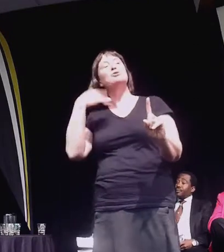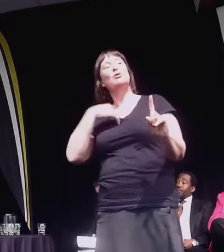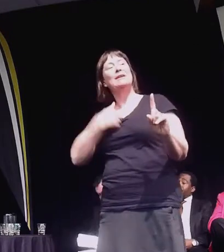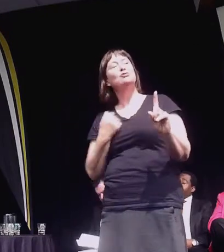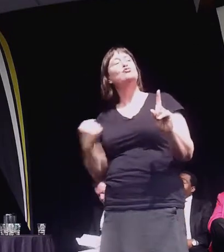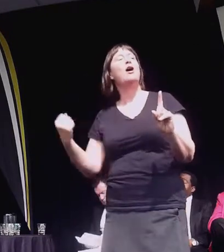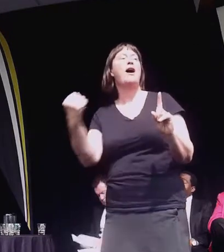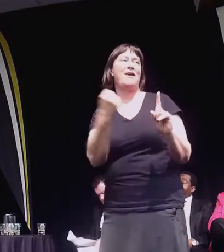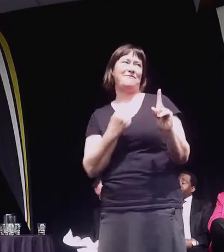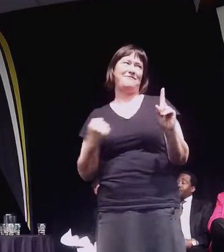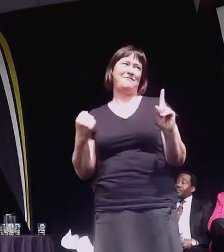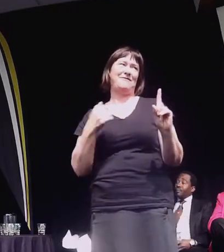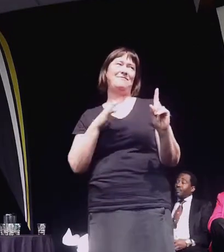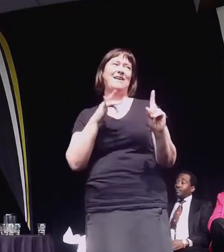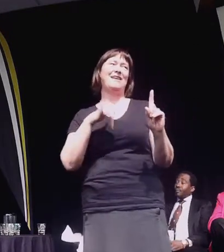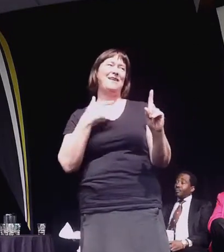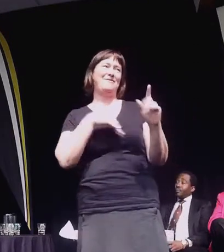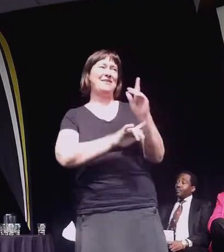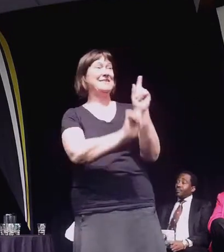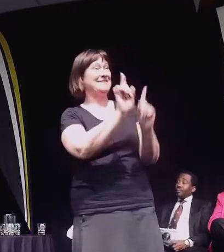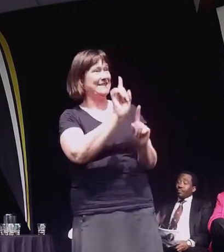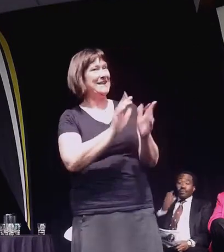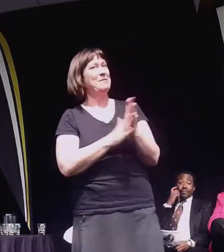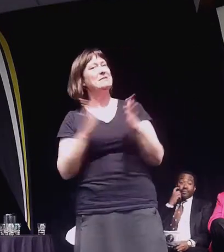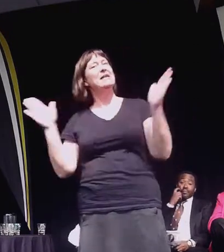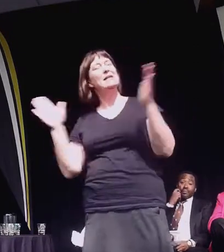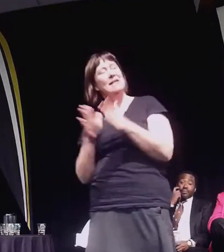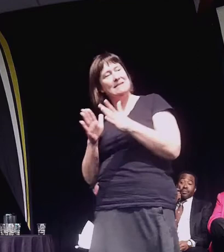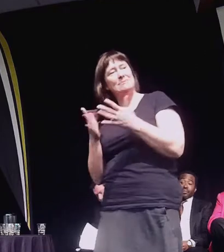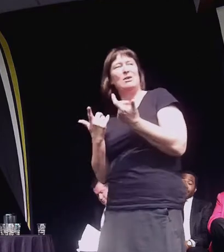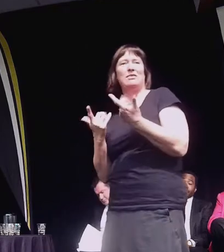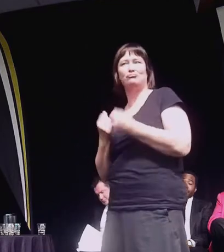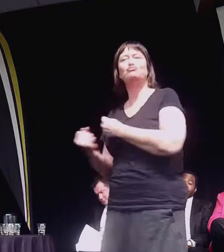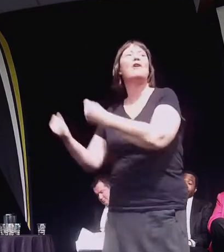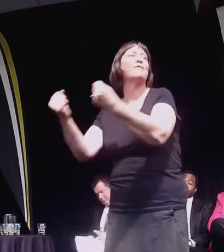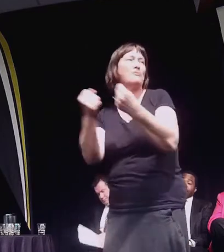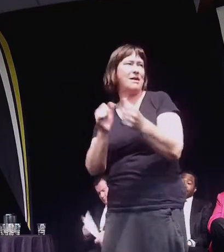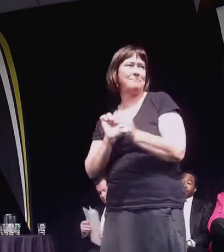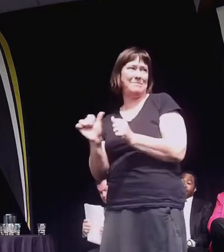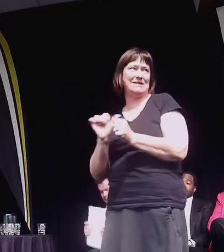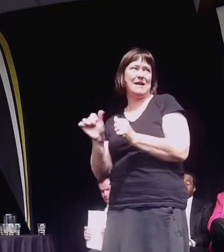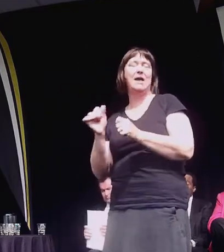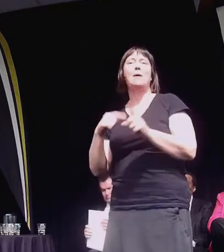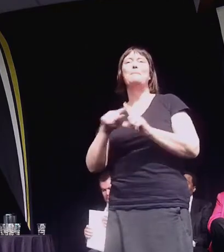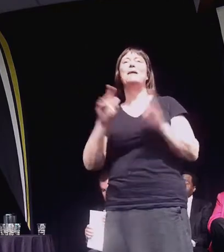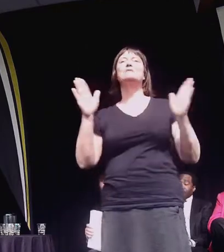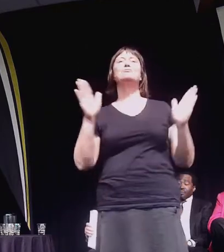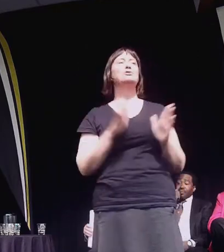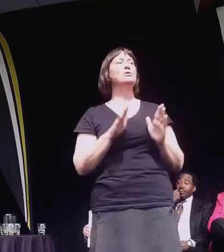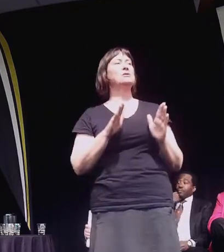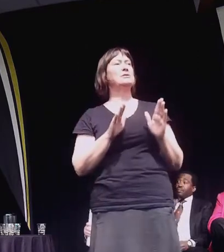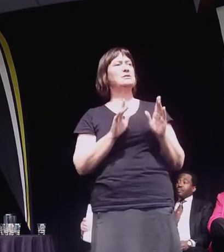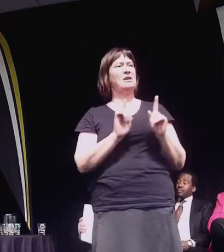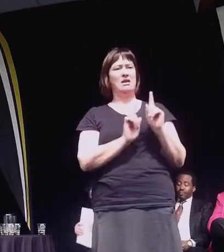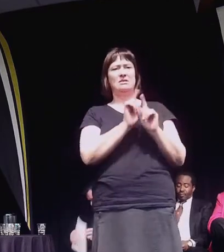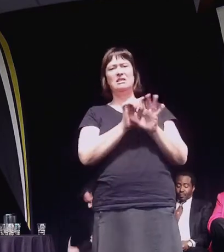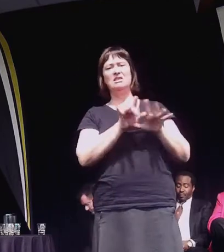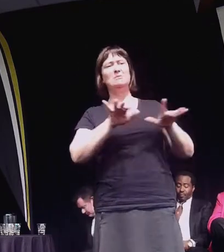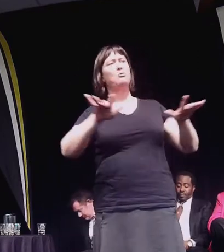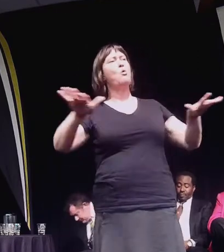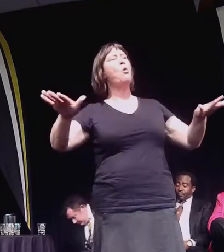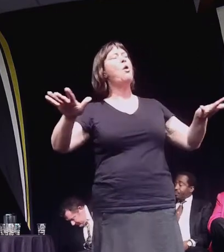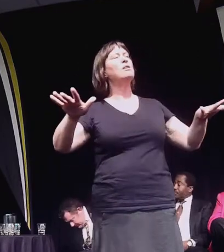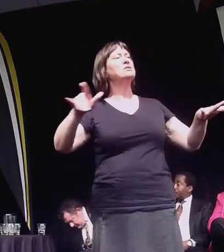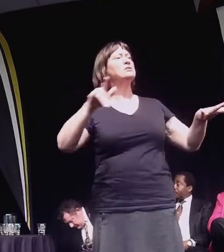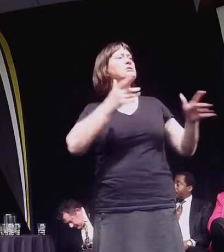issue around active and public transport also gets sorted out as well. And it also reduces urban sprawl into our green space